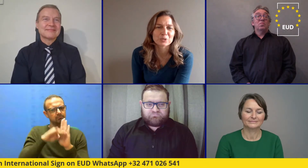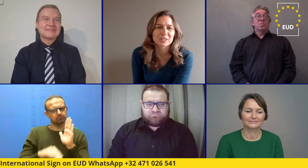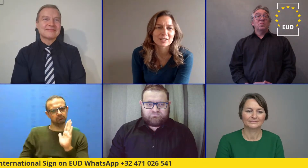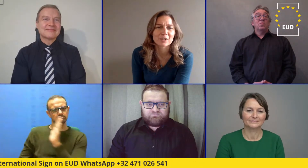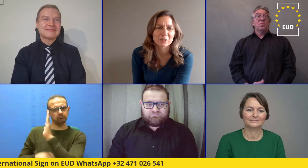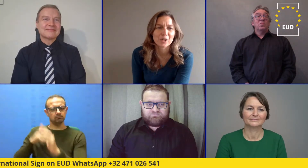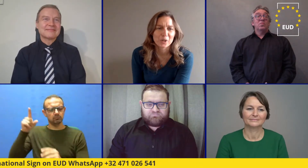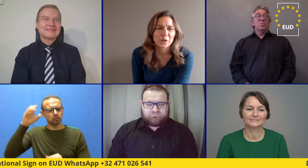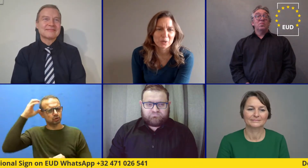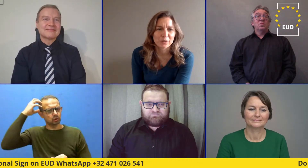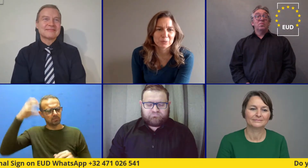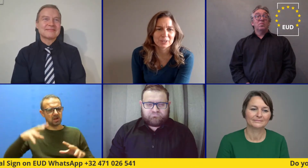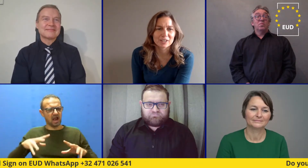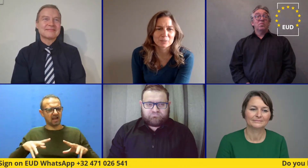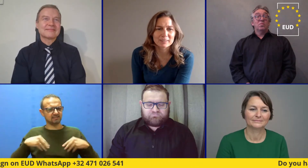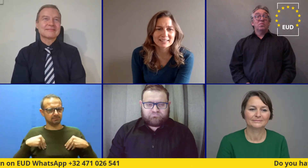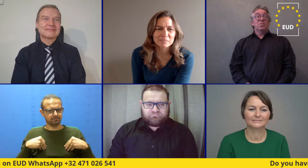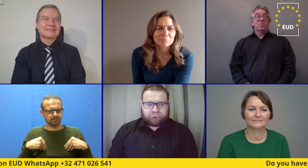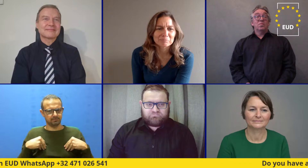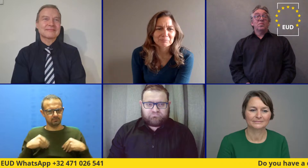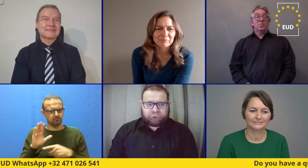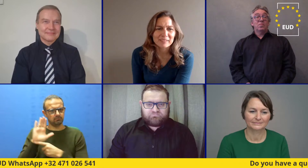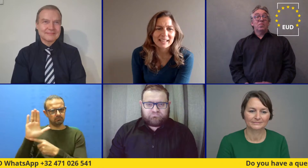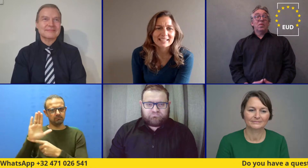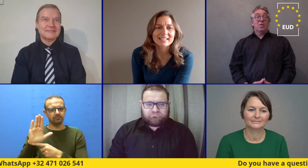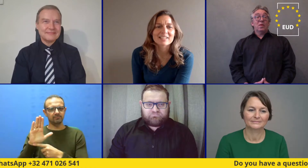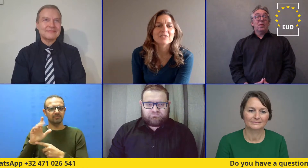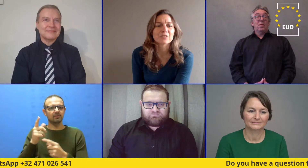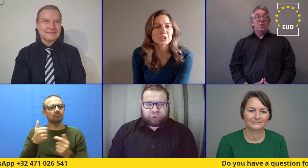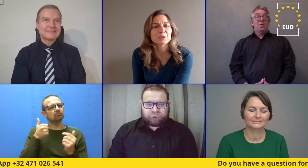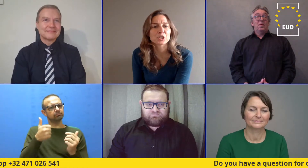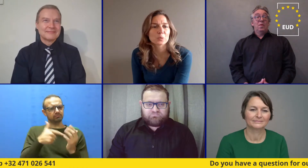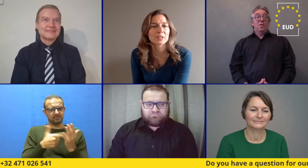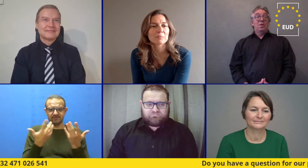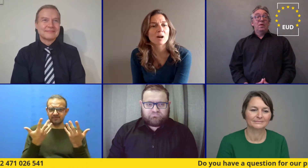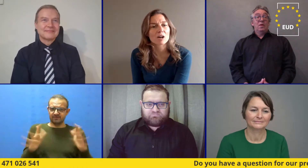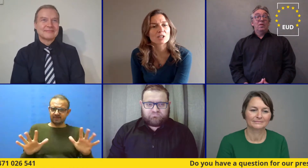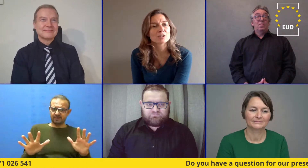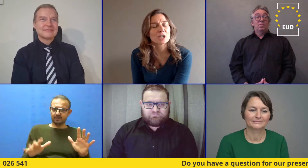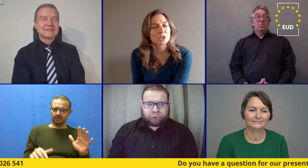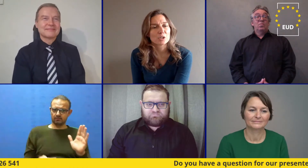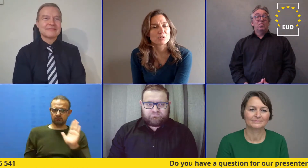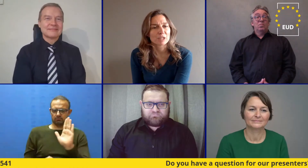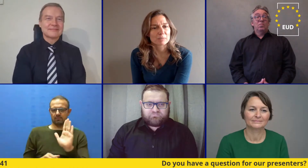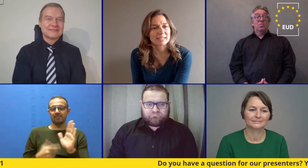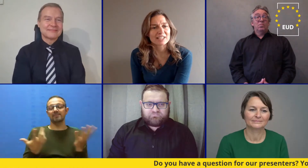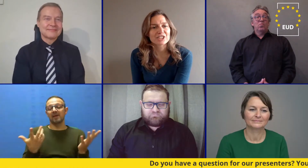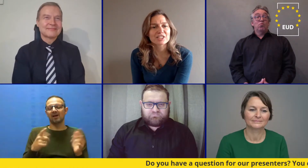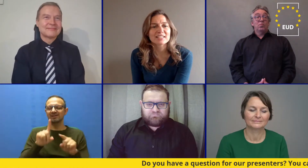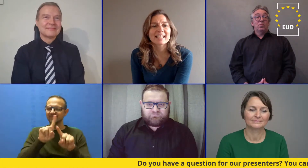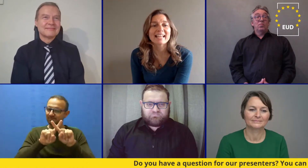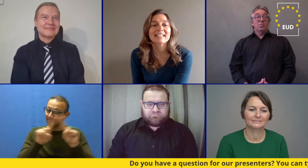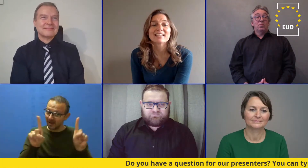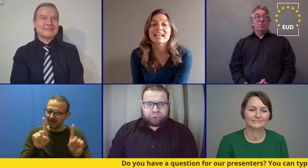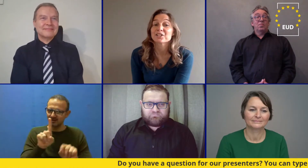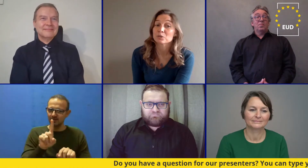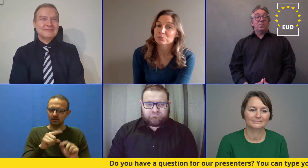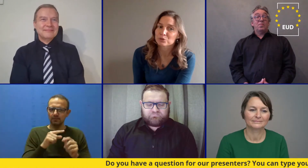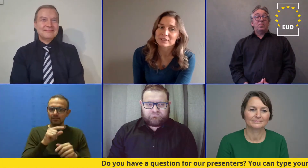produced with the government. And first we show them our recommendations, and then they had to approve